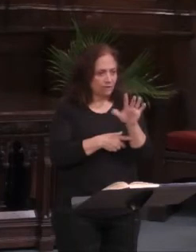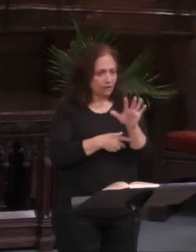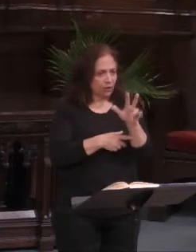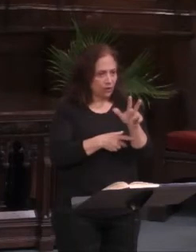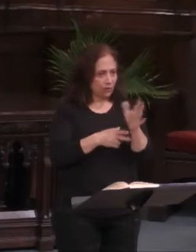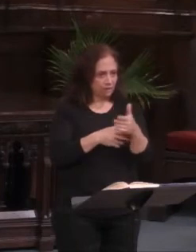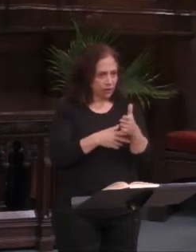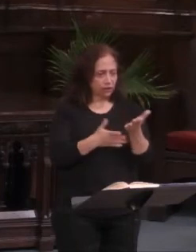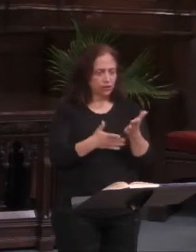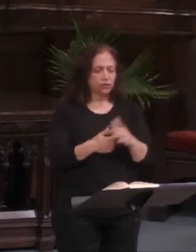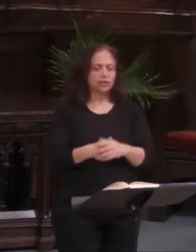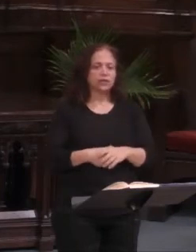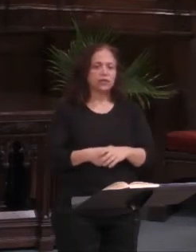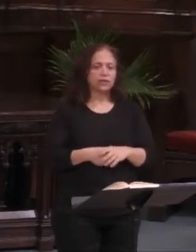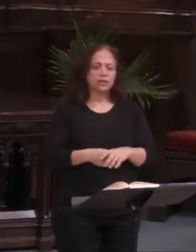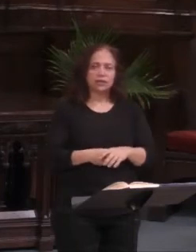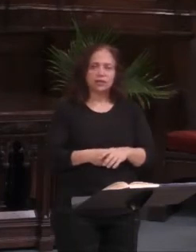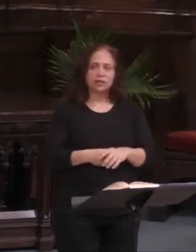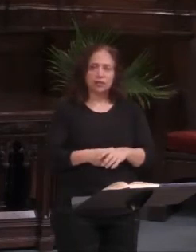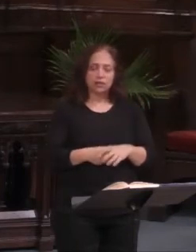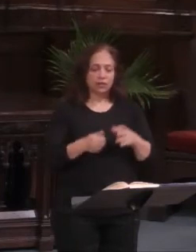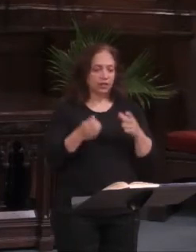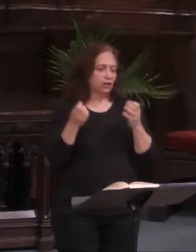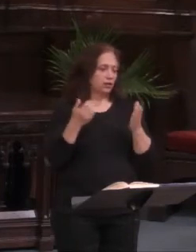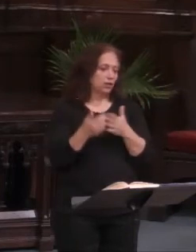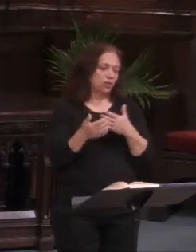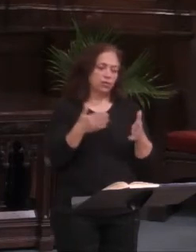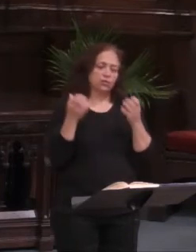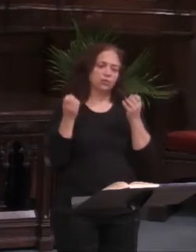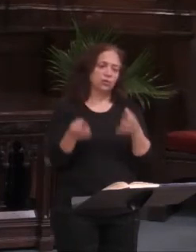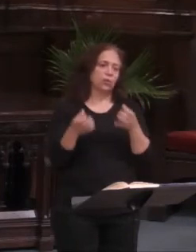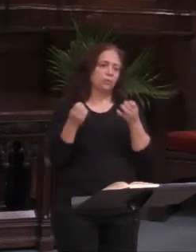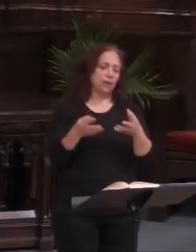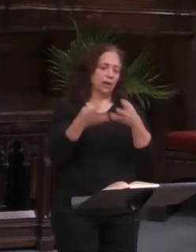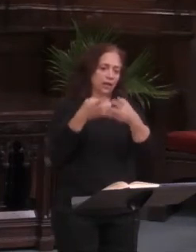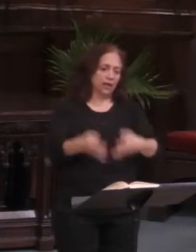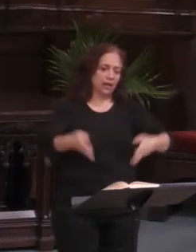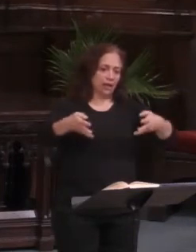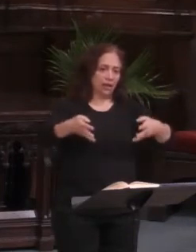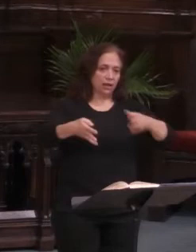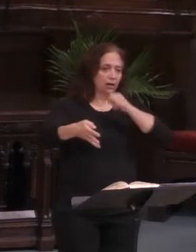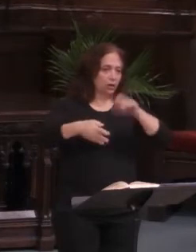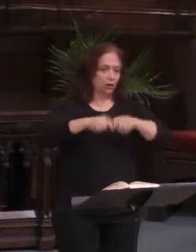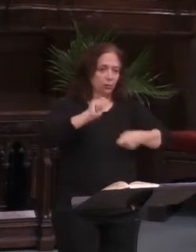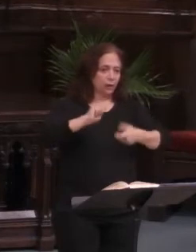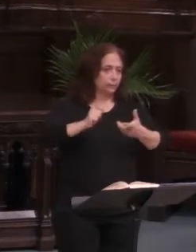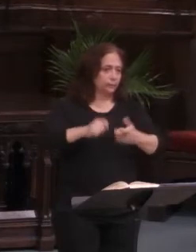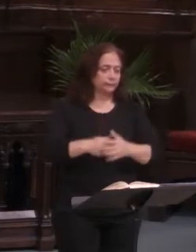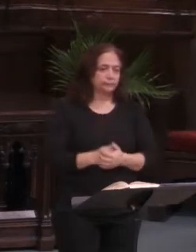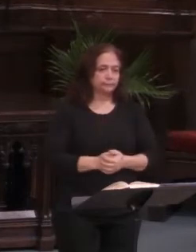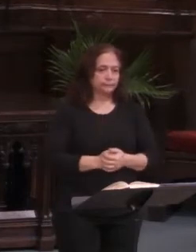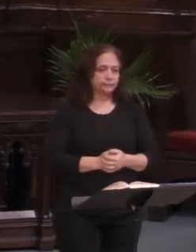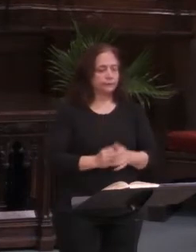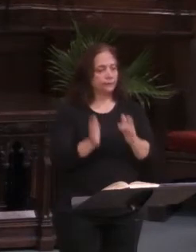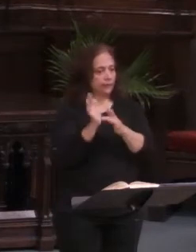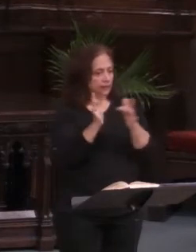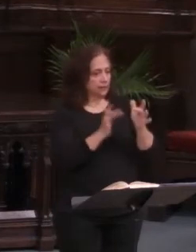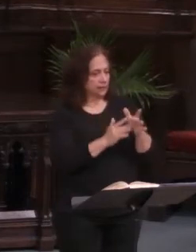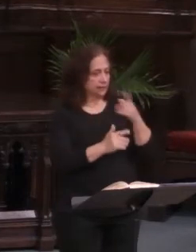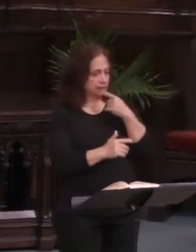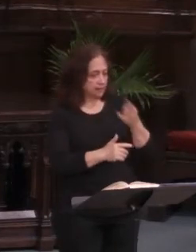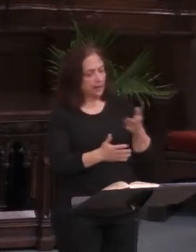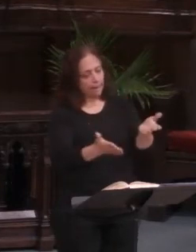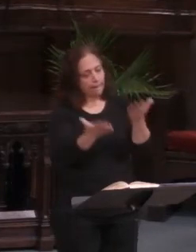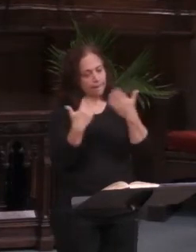them. And although there were so many, the net was not torn. Jesus said to